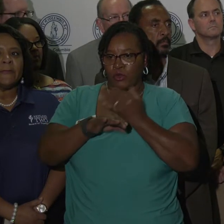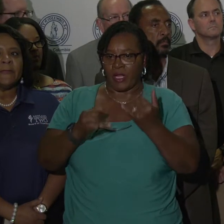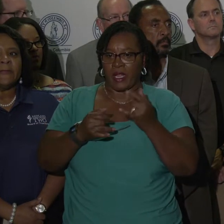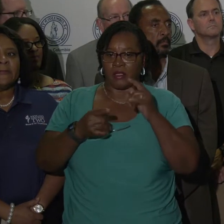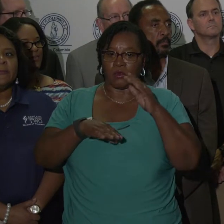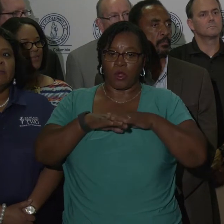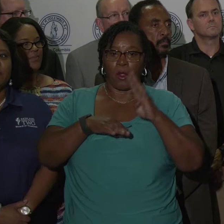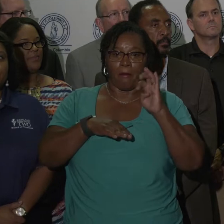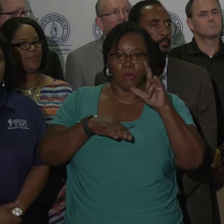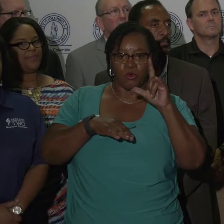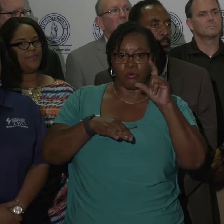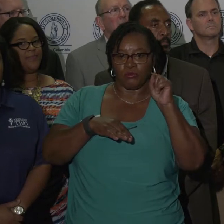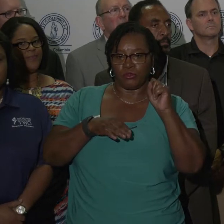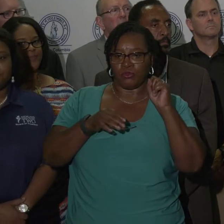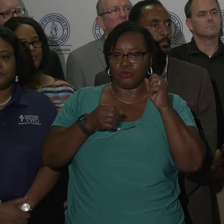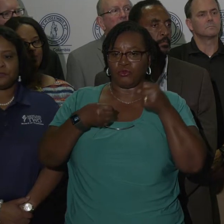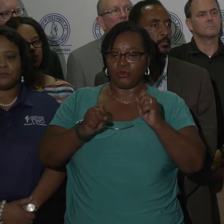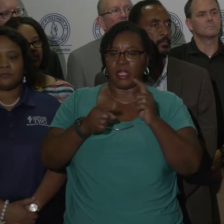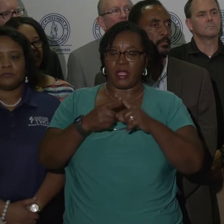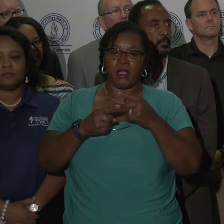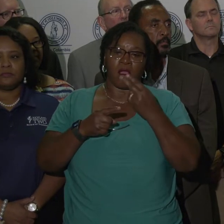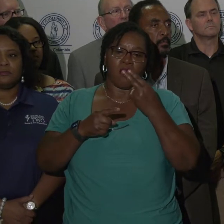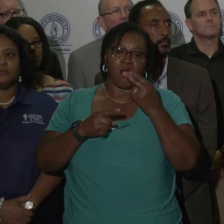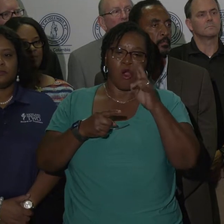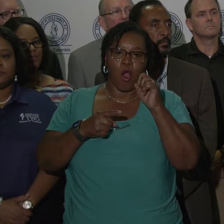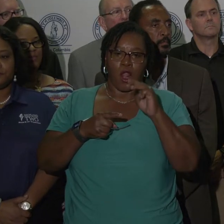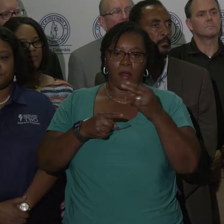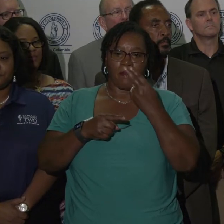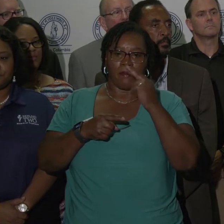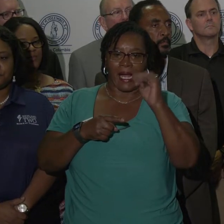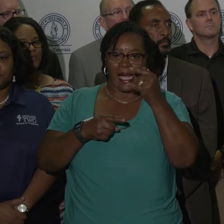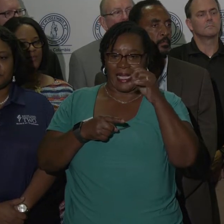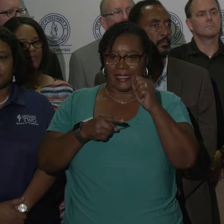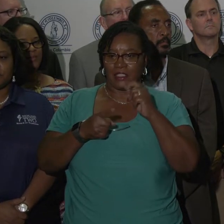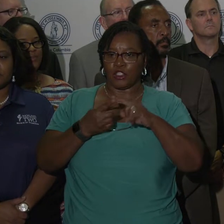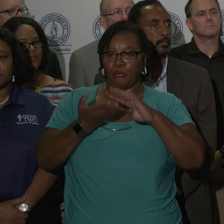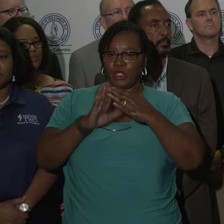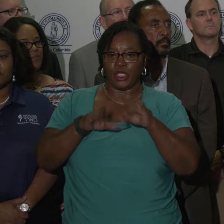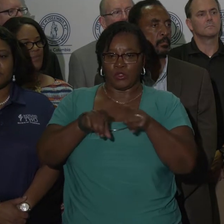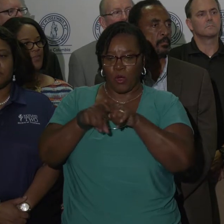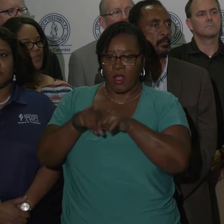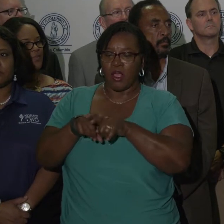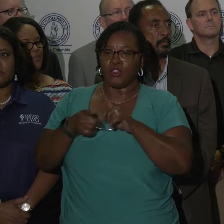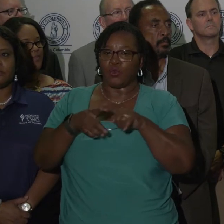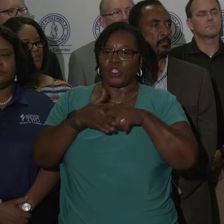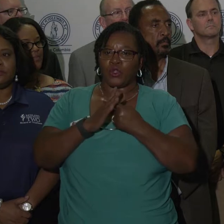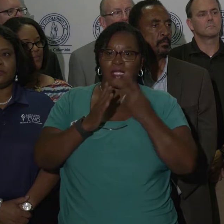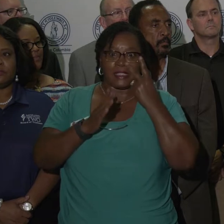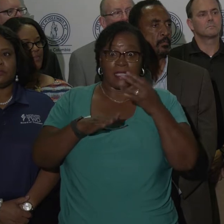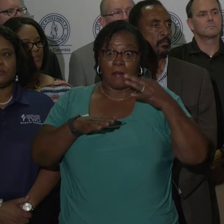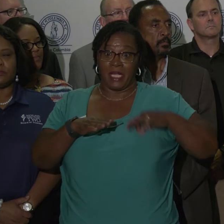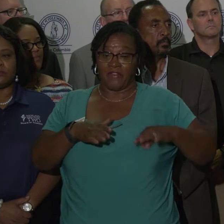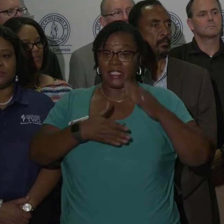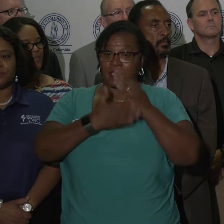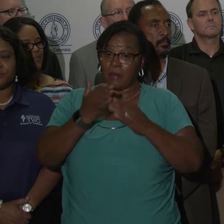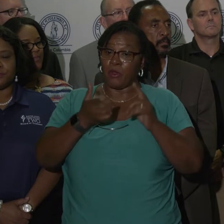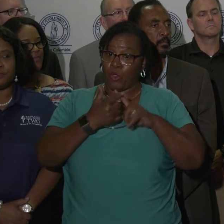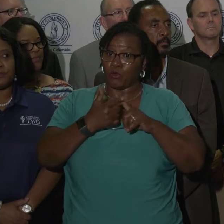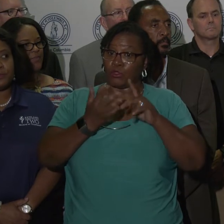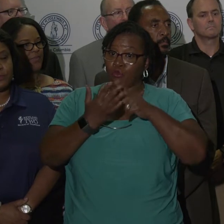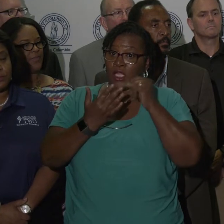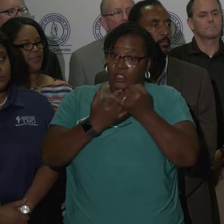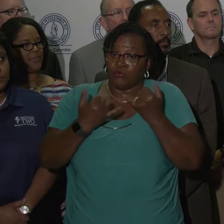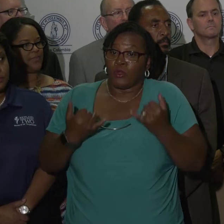Street in North Columbia and Harlem Heights community as well. So we're starting to see the benefits of some of those investments